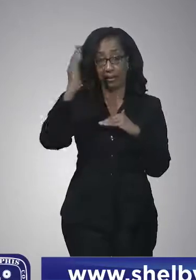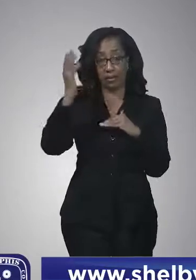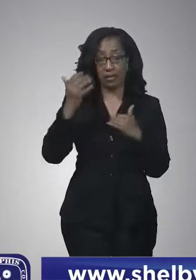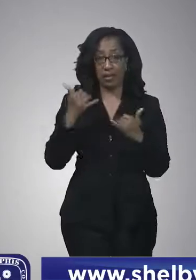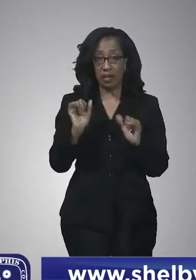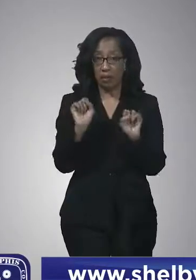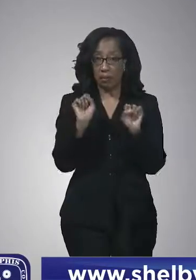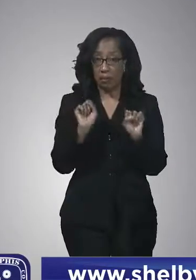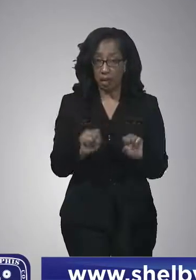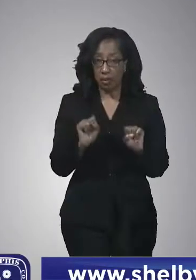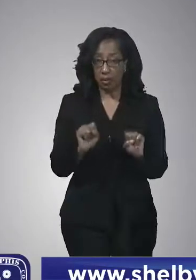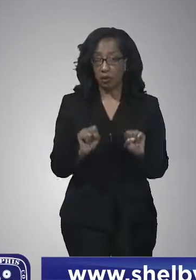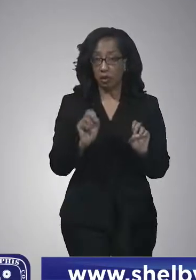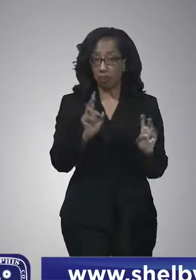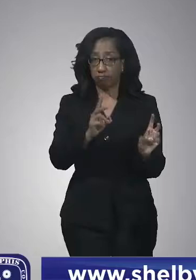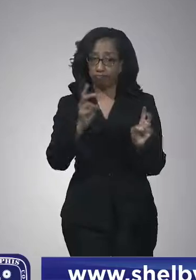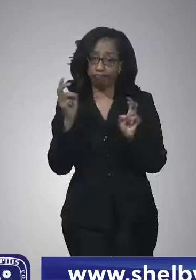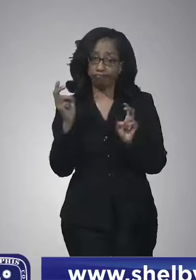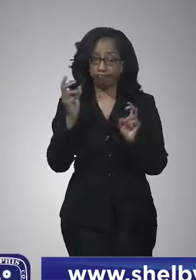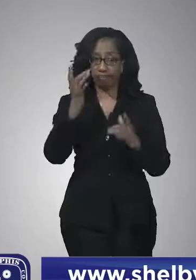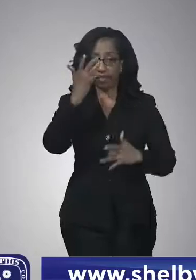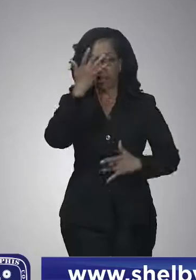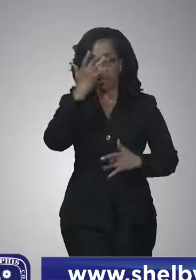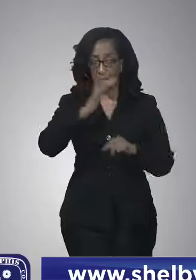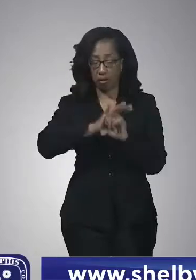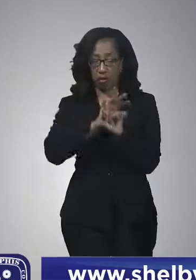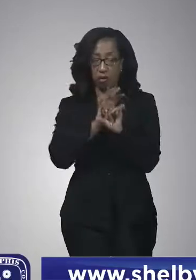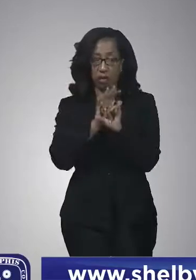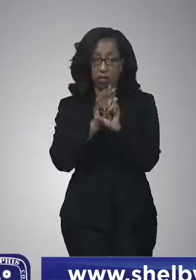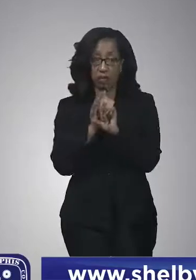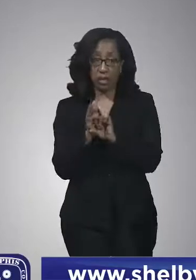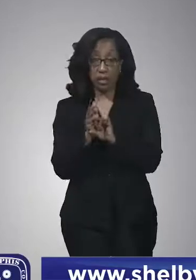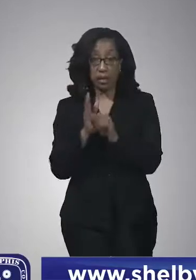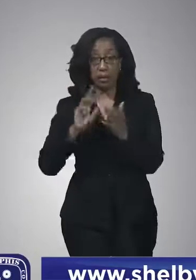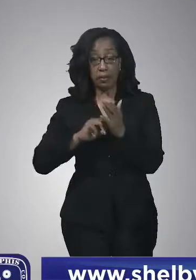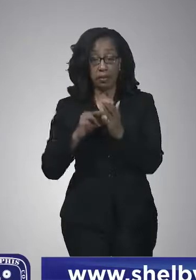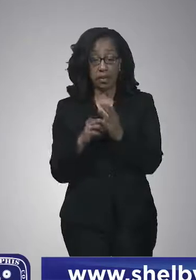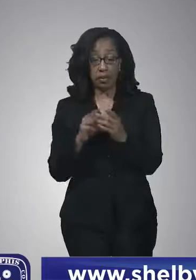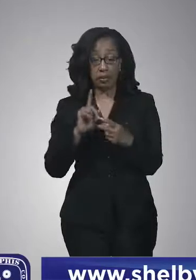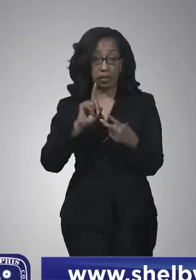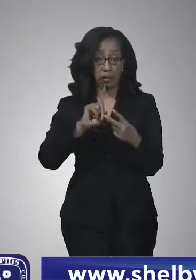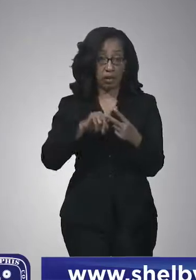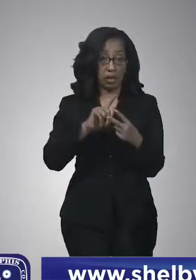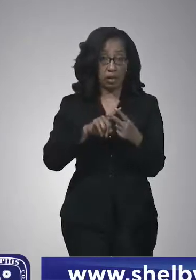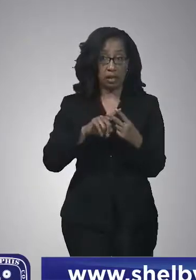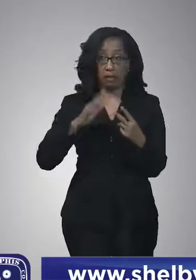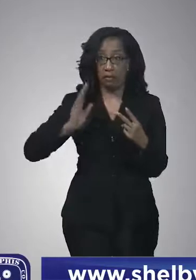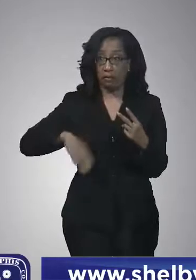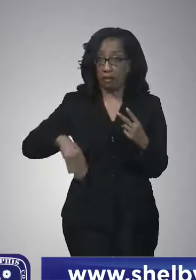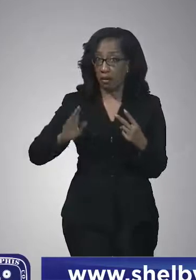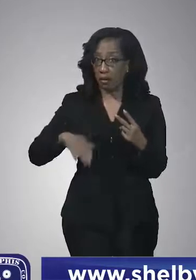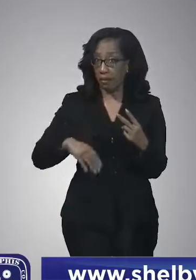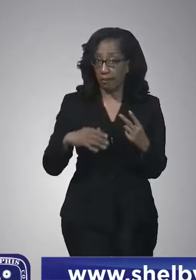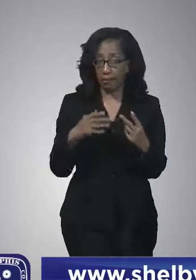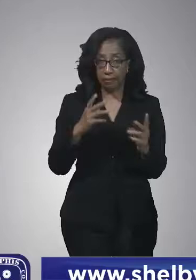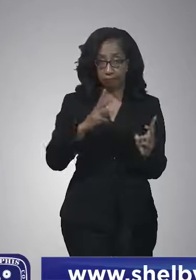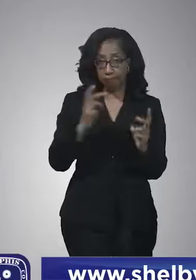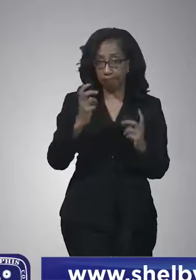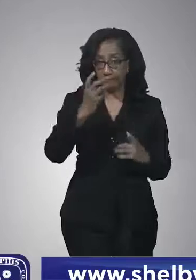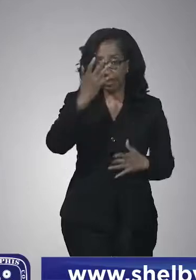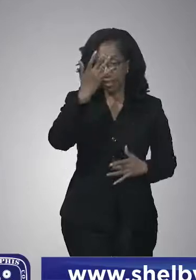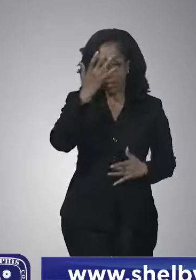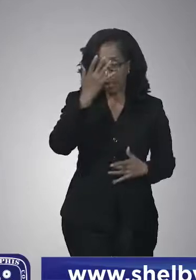to being infected with COVID-19, meaning that either they have not had a natural infection with some natural